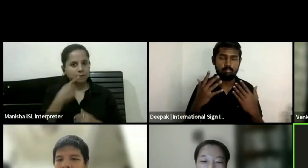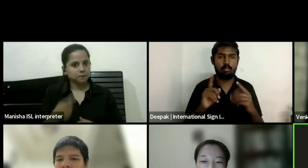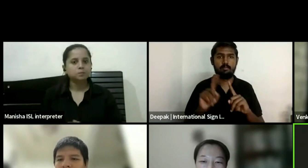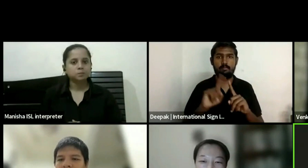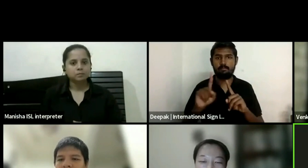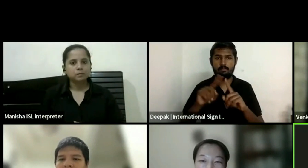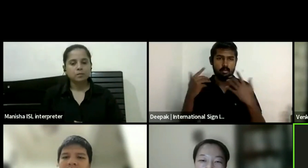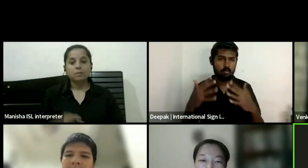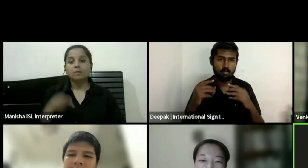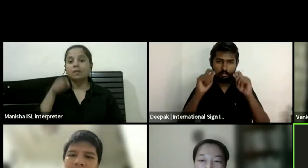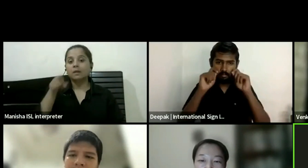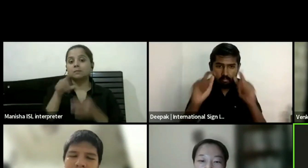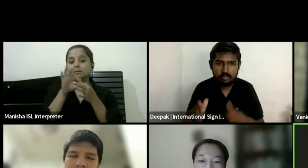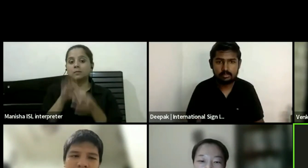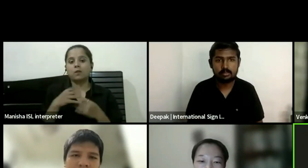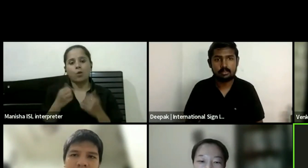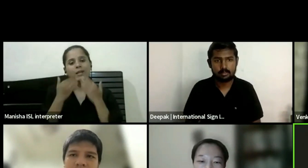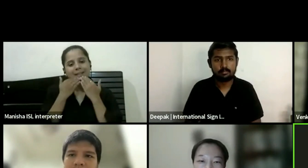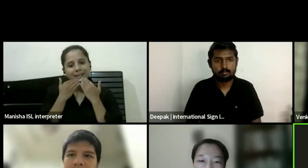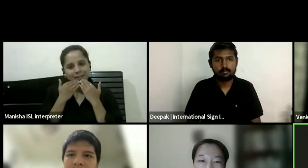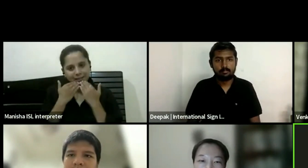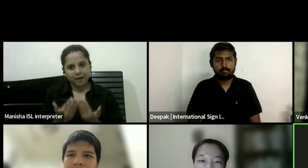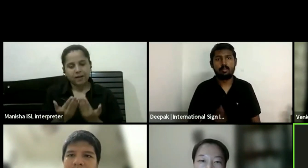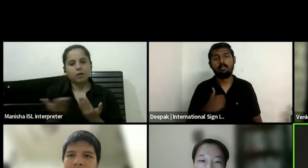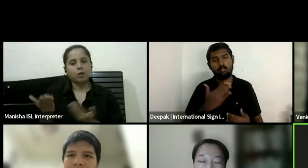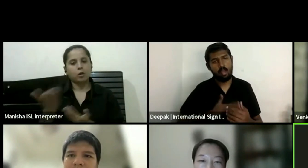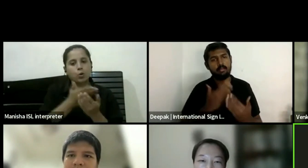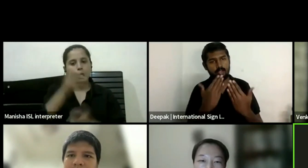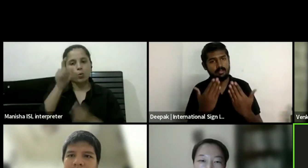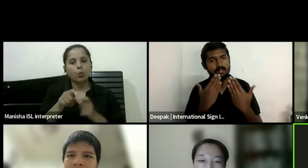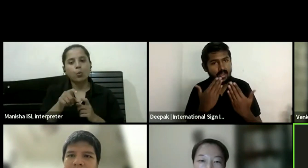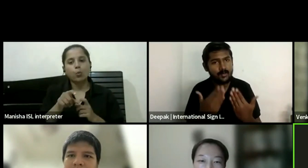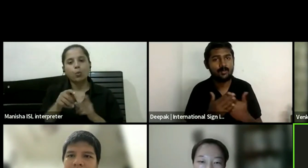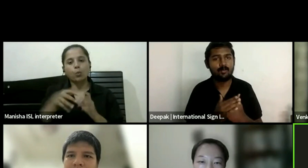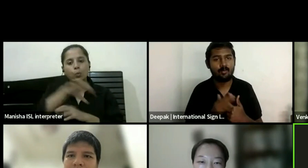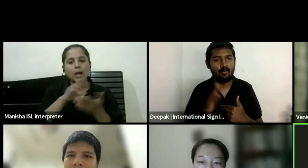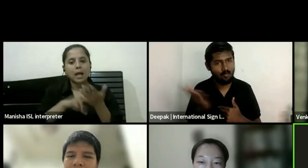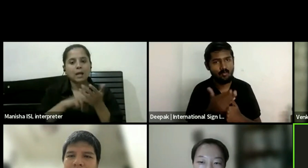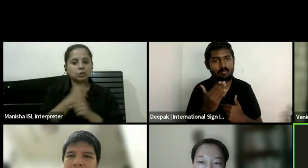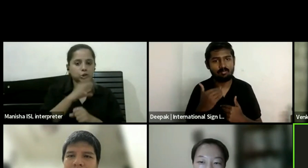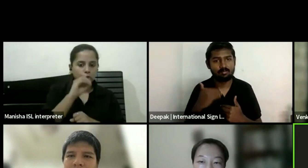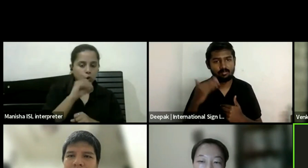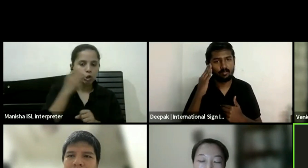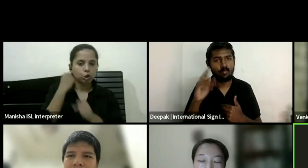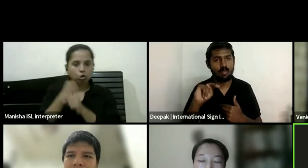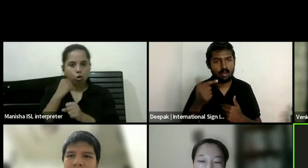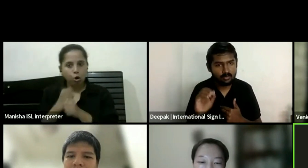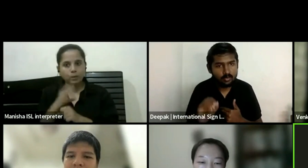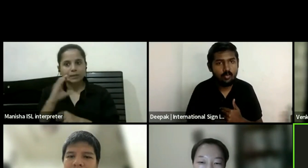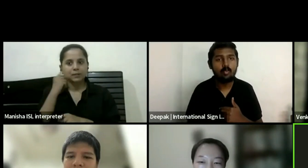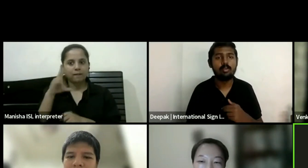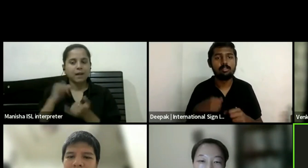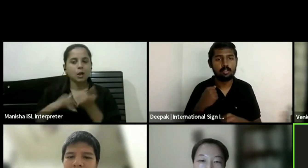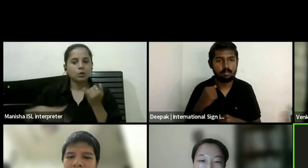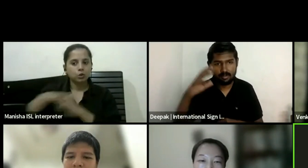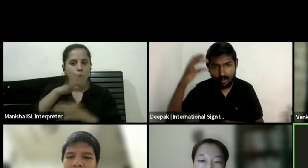With that, we thank UN aid agencies, government, civil society organizations